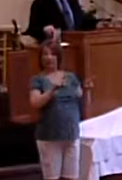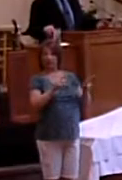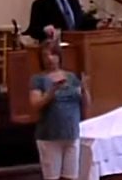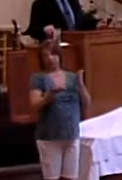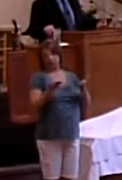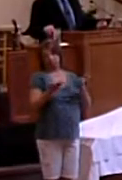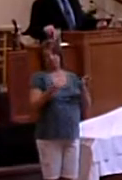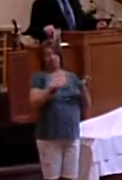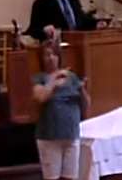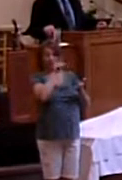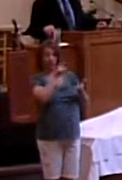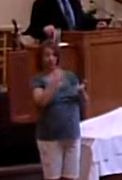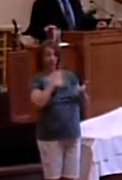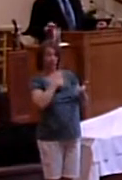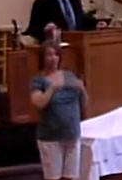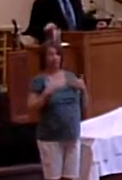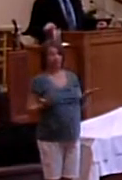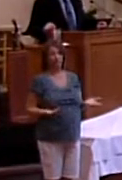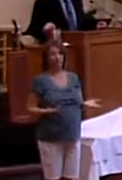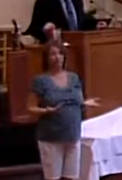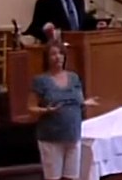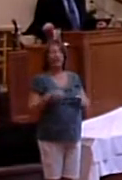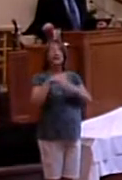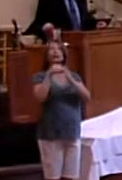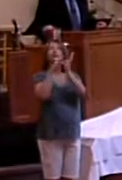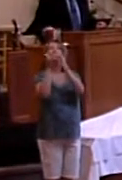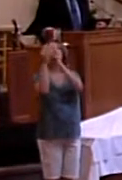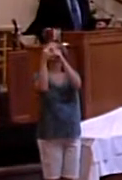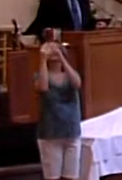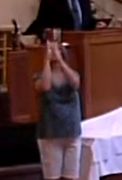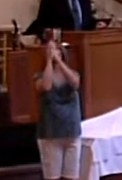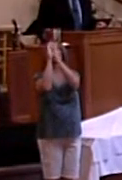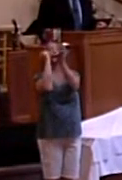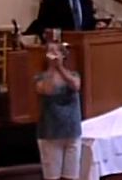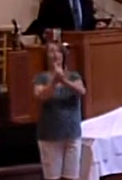the questions that we have. In Jesus' name I pray. Amen.